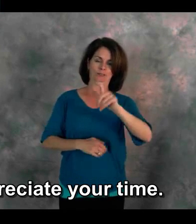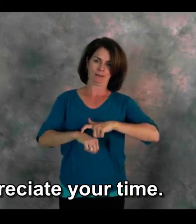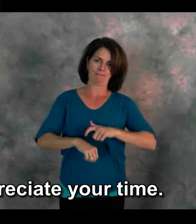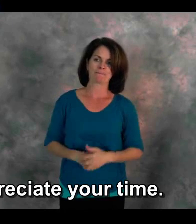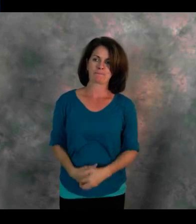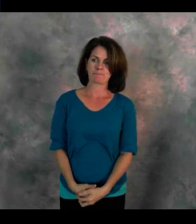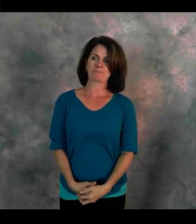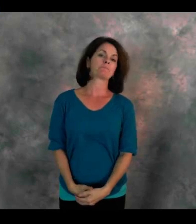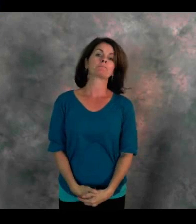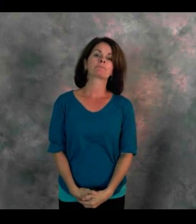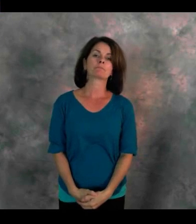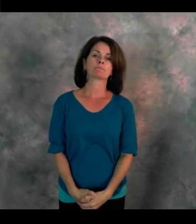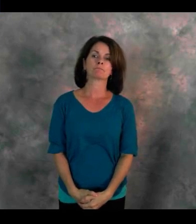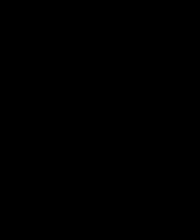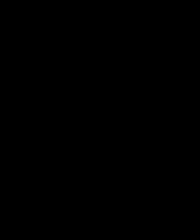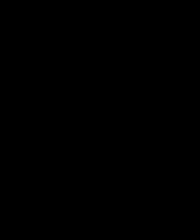appreciate your time.